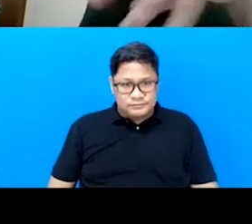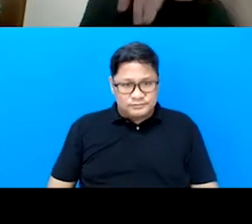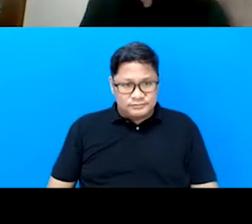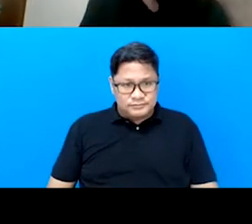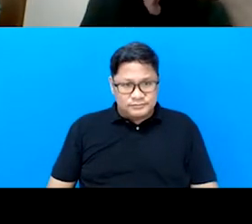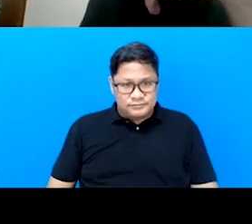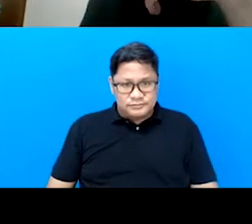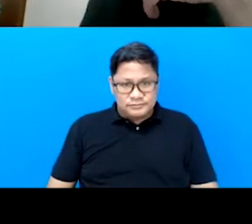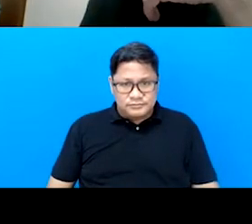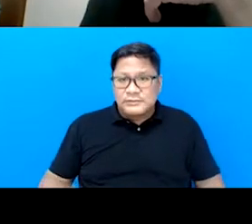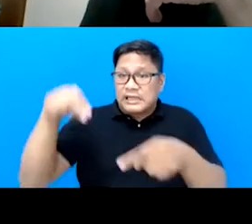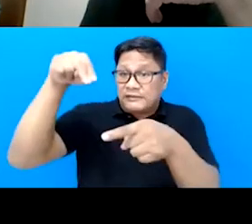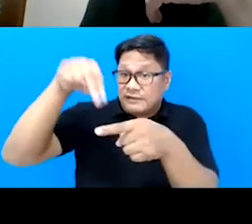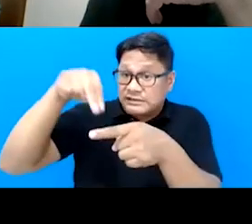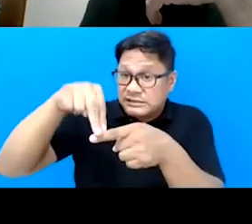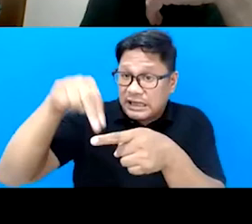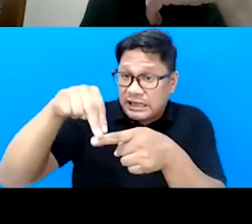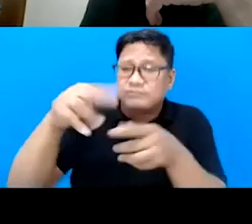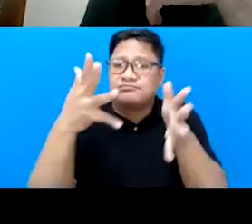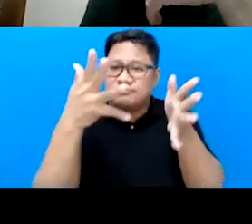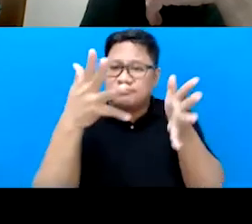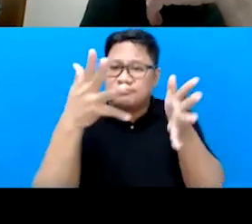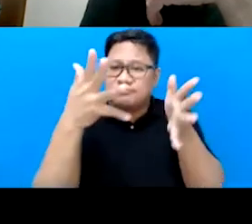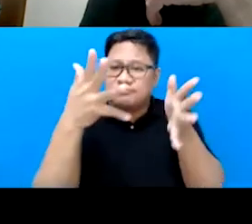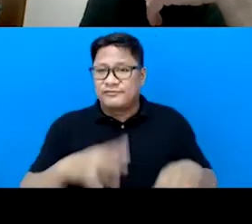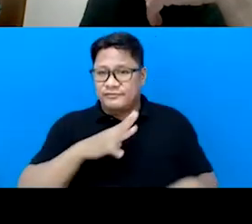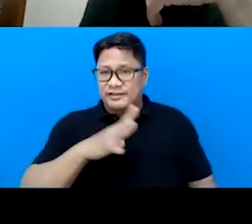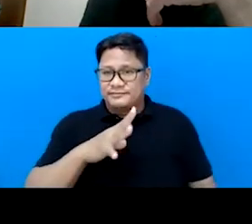If it's noun, just leave where, like it is, okay?